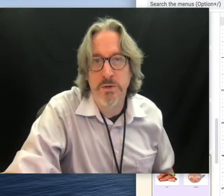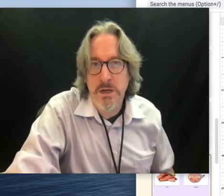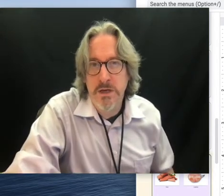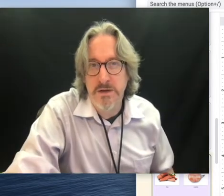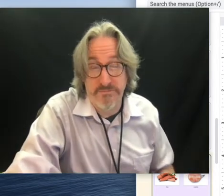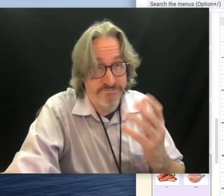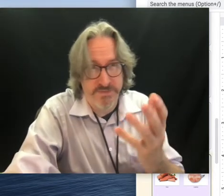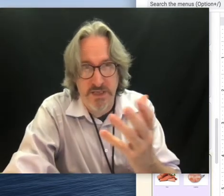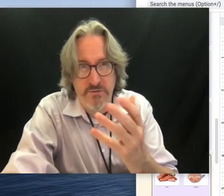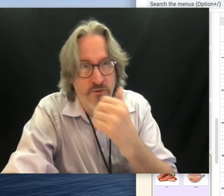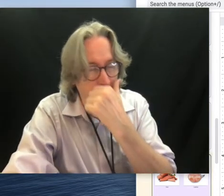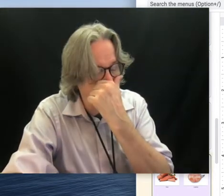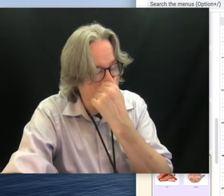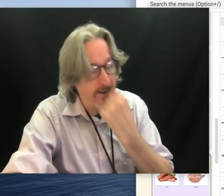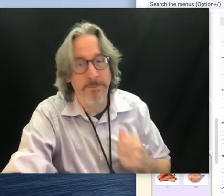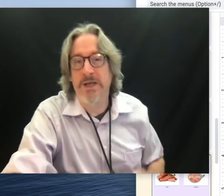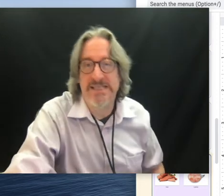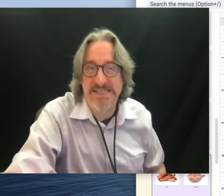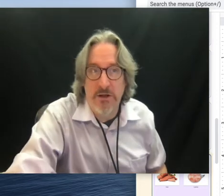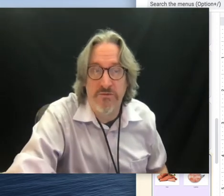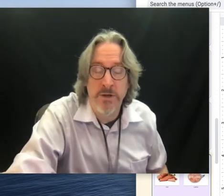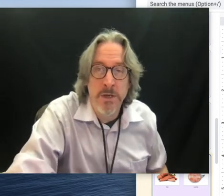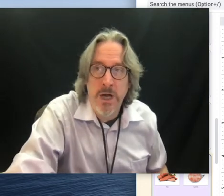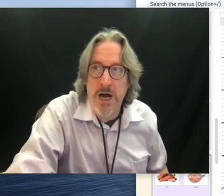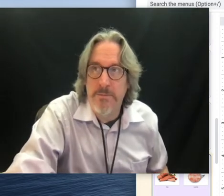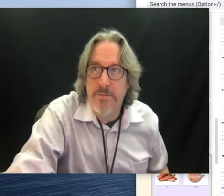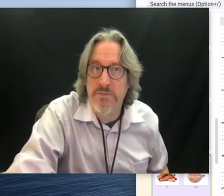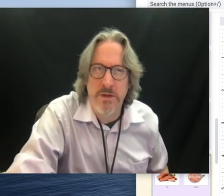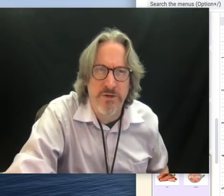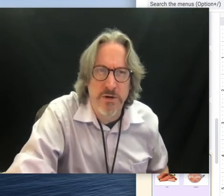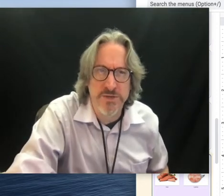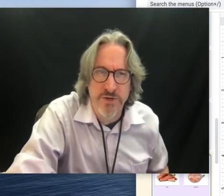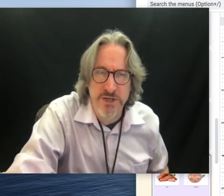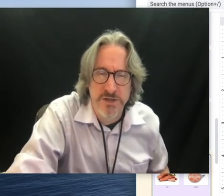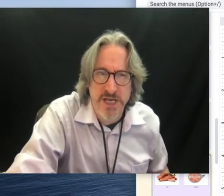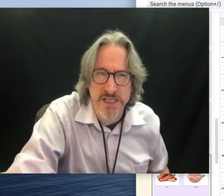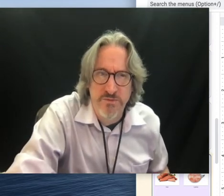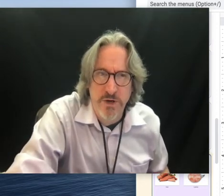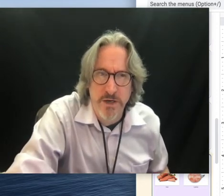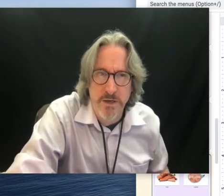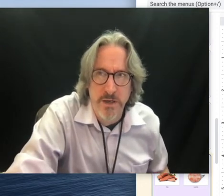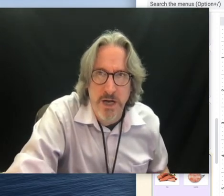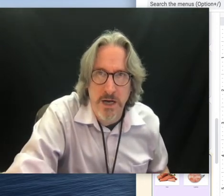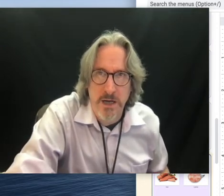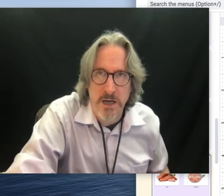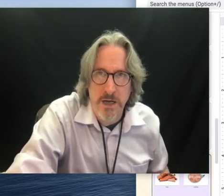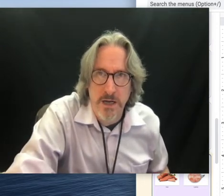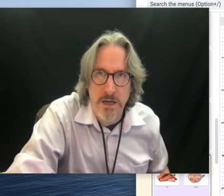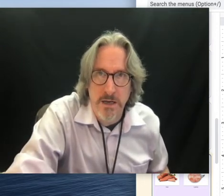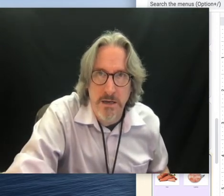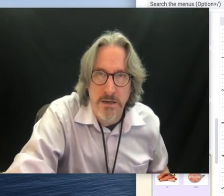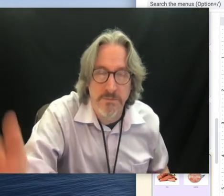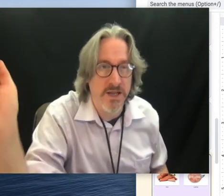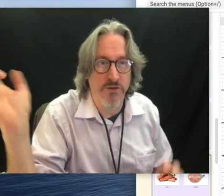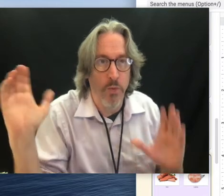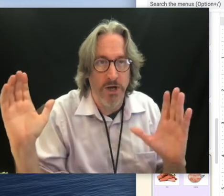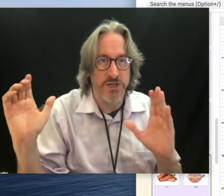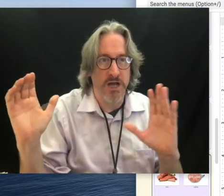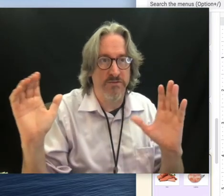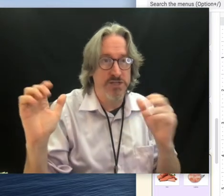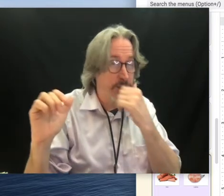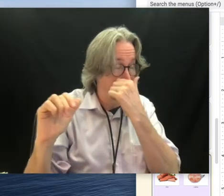So, for salmon itself, there are some regional signs for it. If